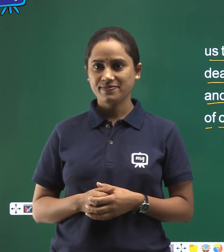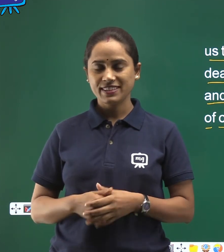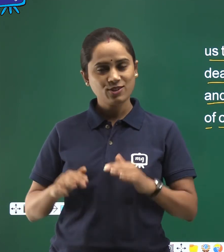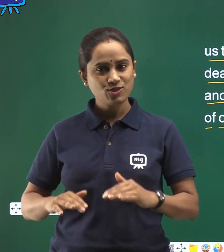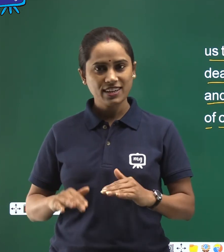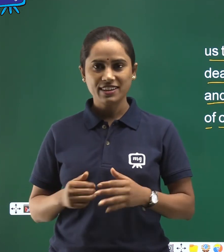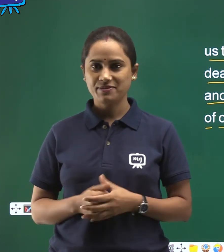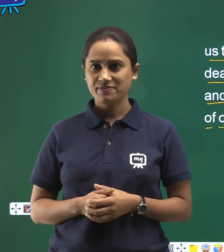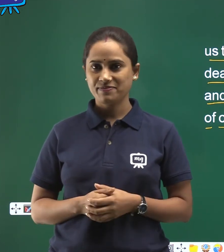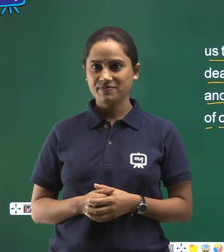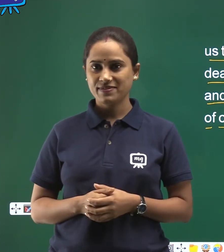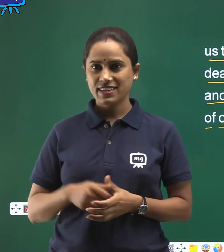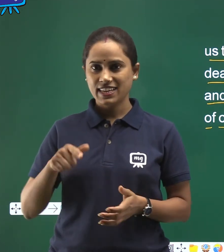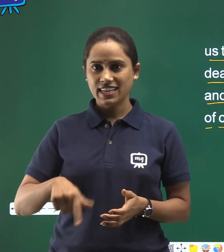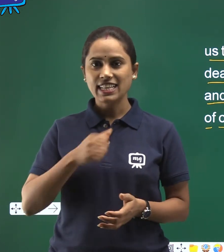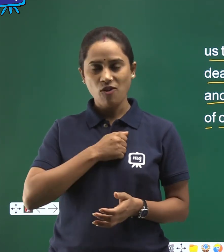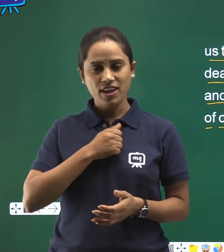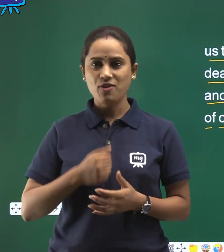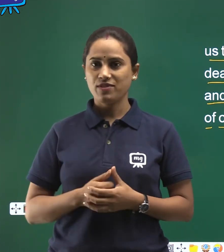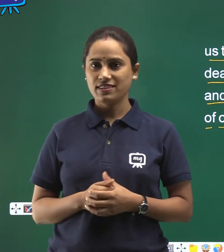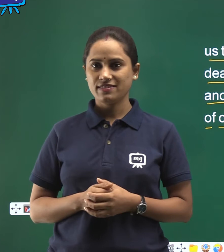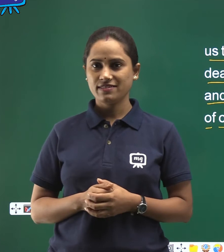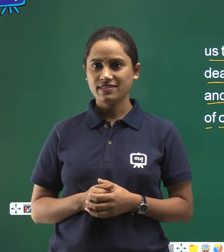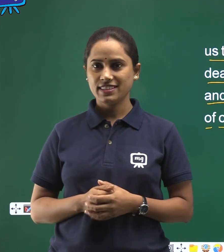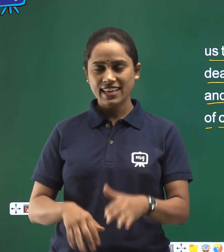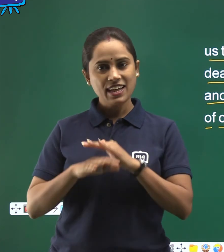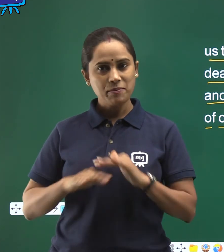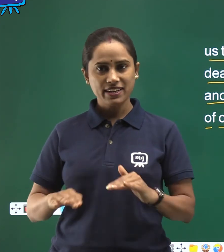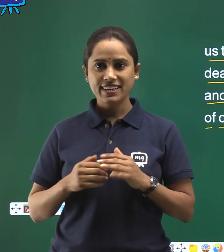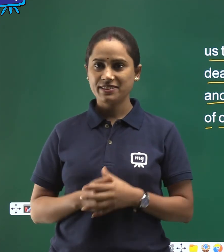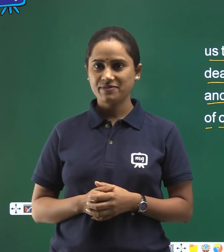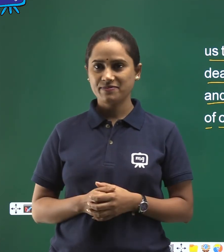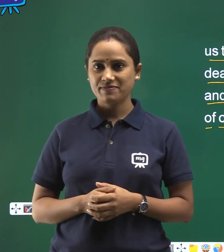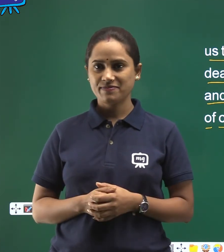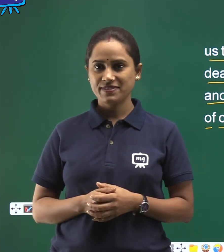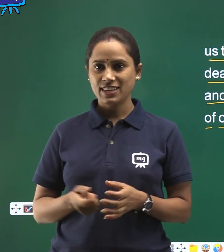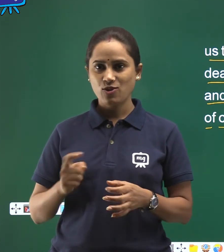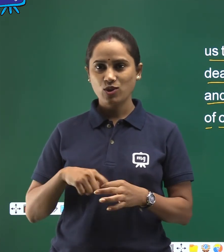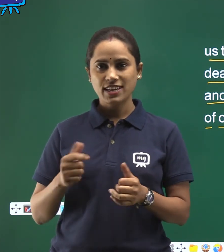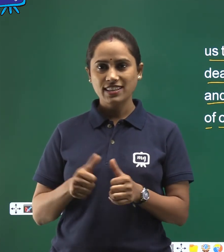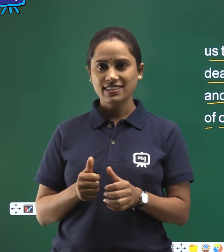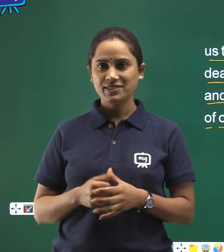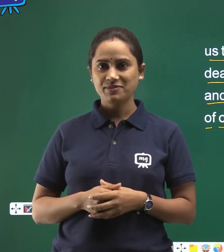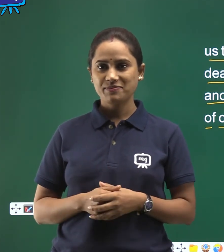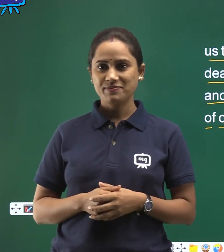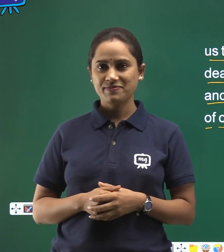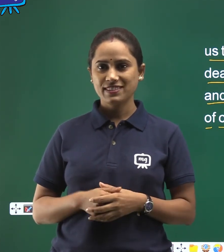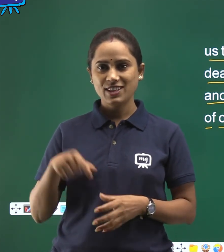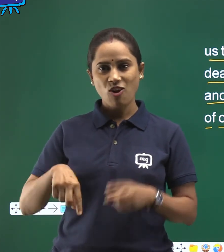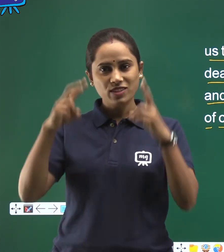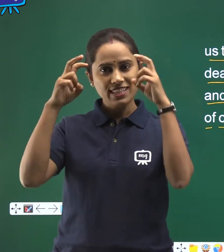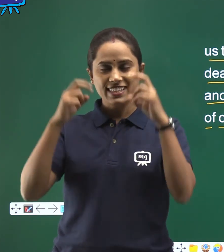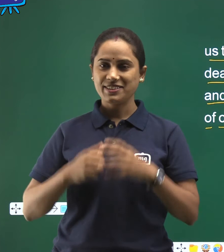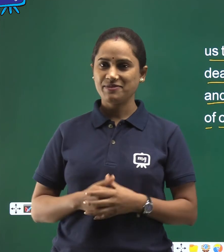So children, now we have completed question answers of